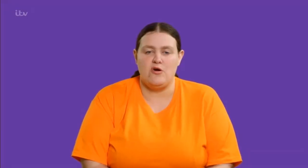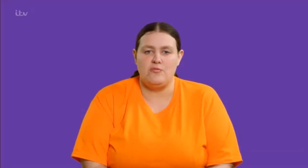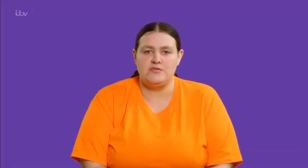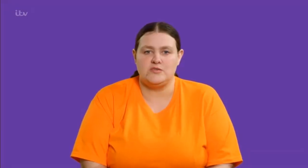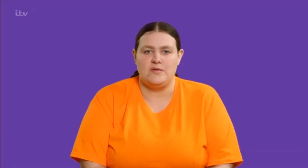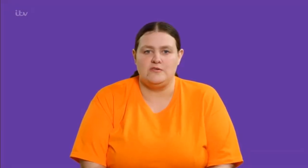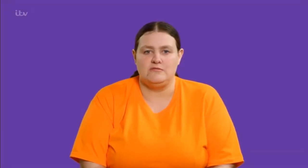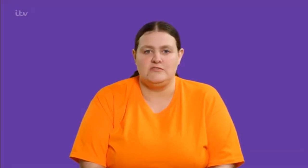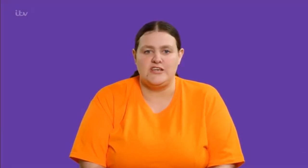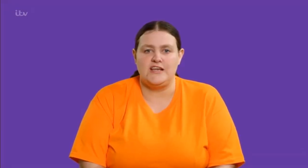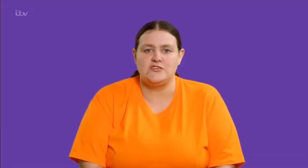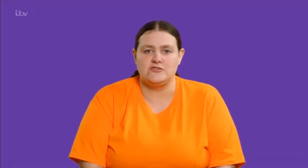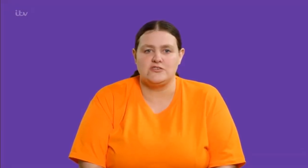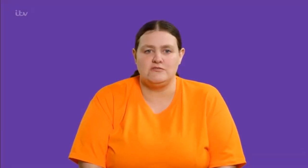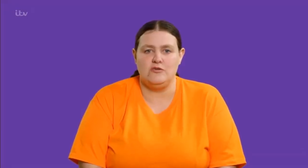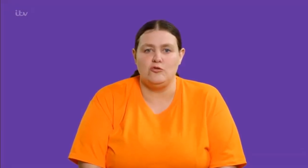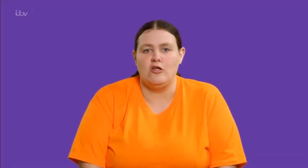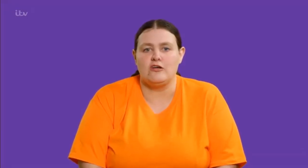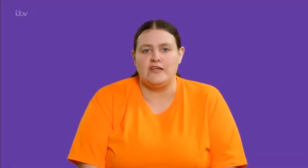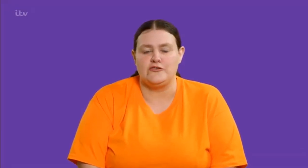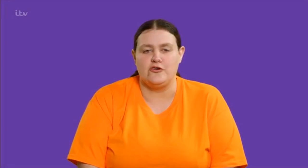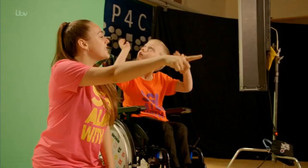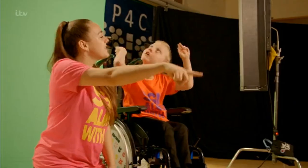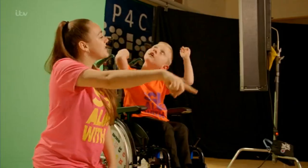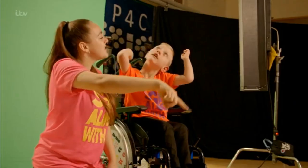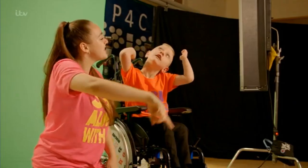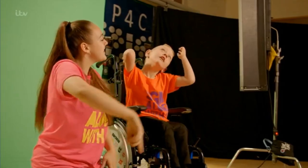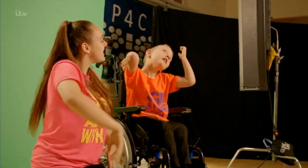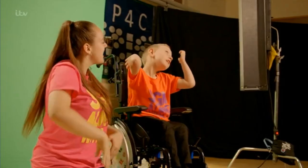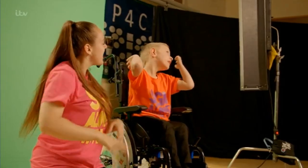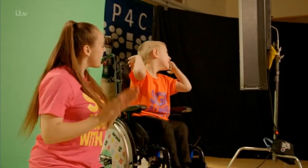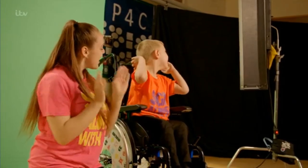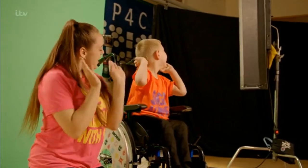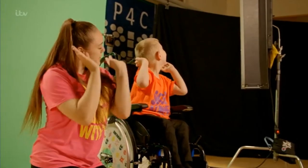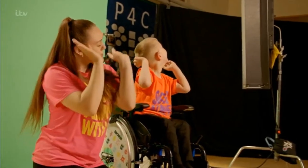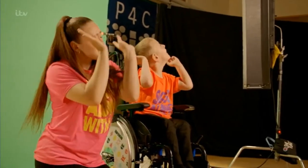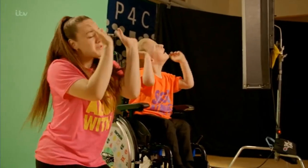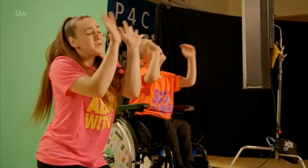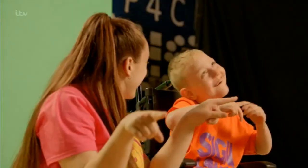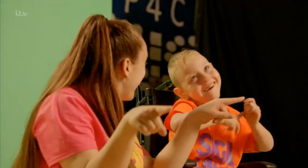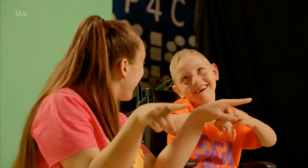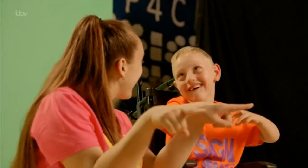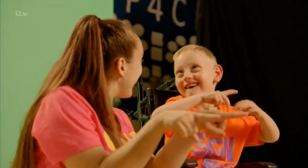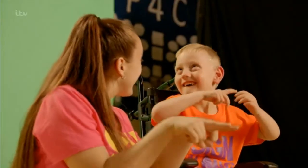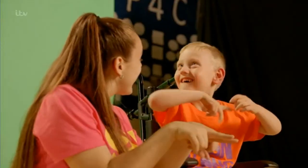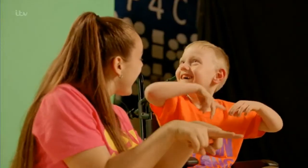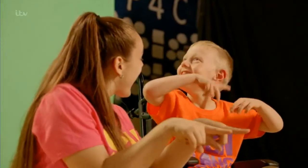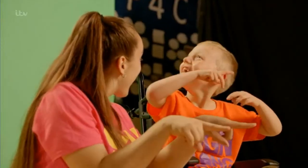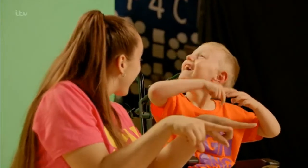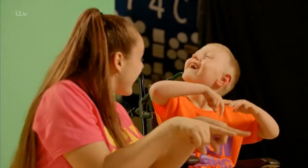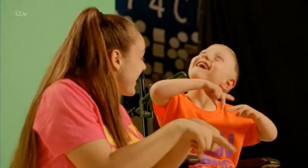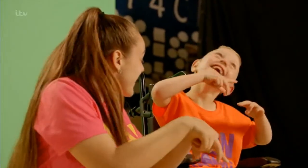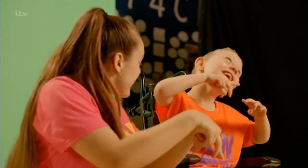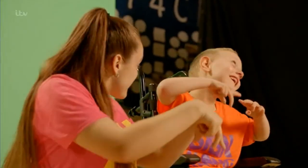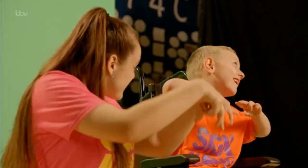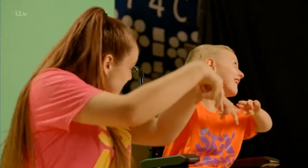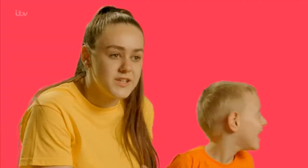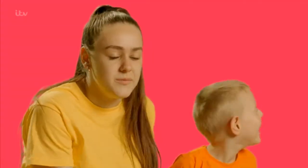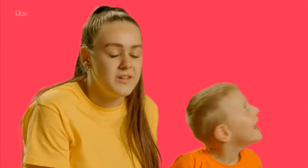open to him, and Jade's just unlocked that door. The choir was initially set up to help Christian to communicate